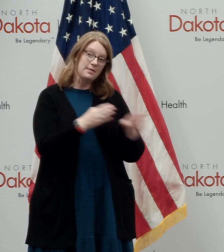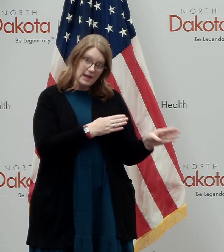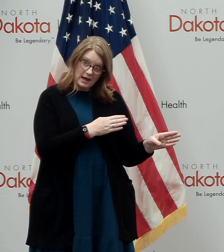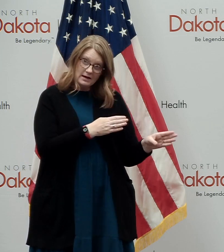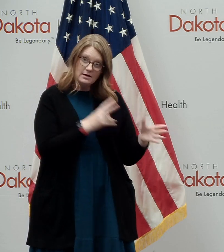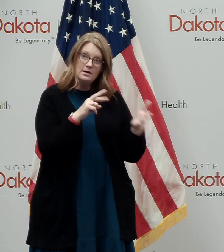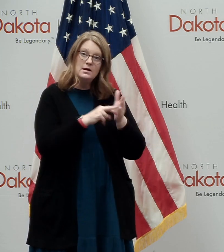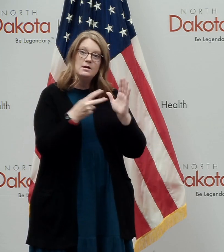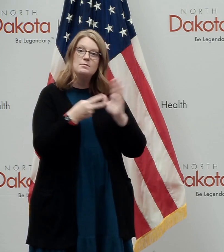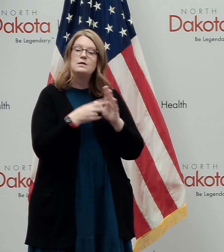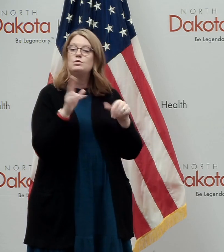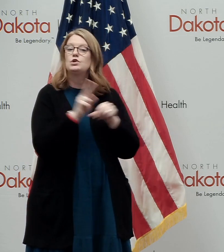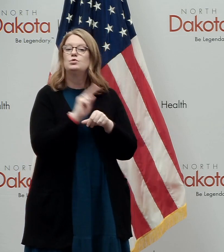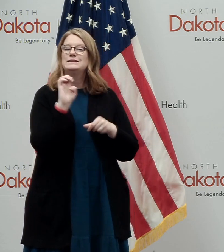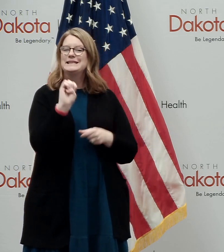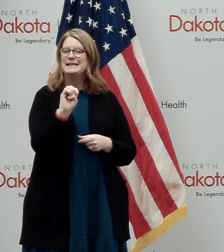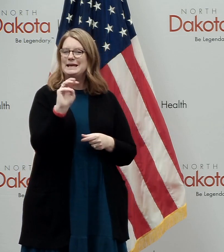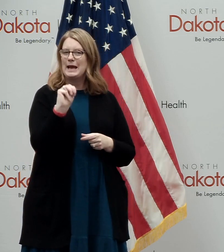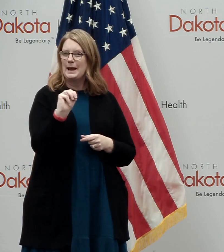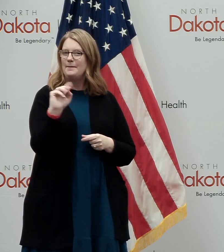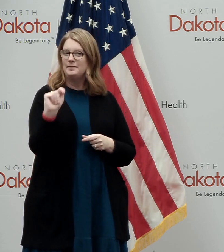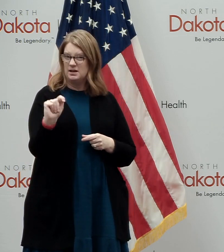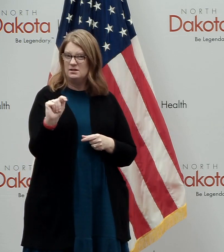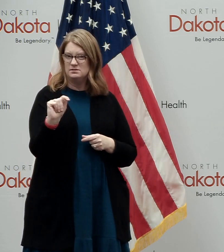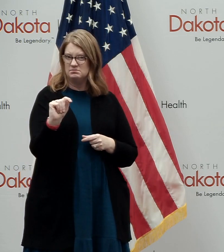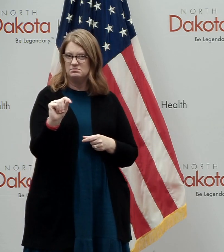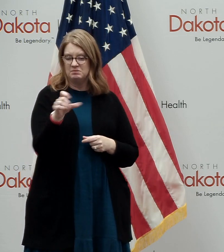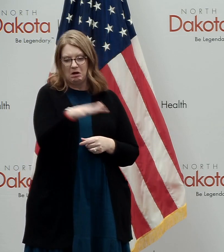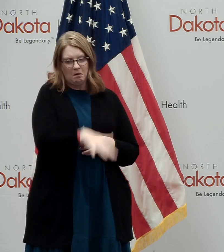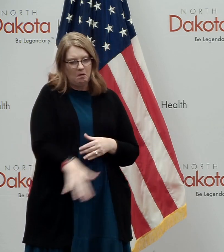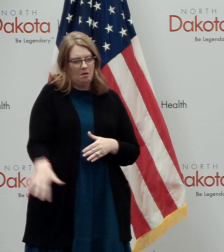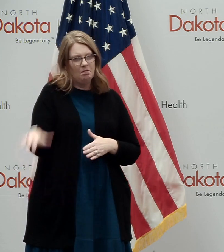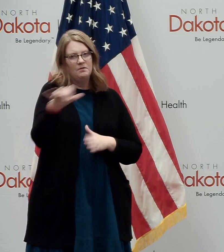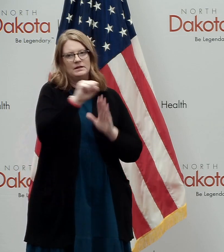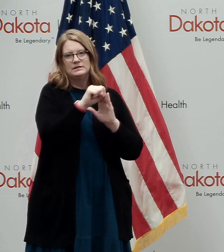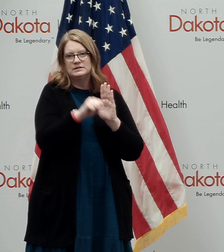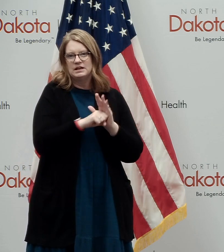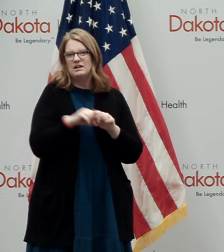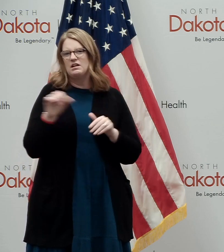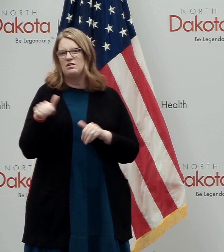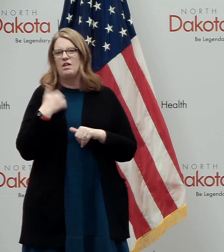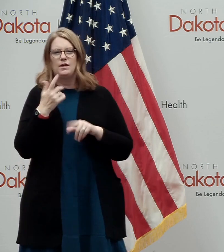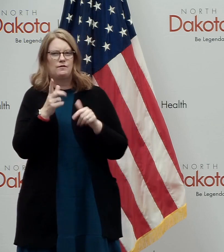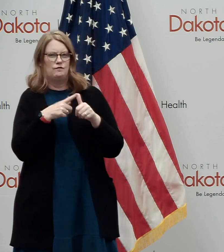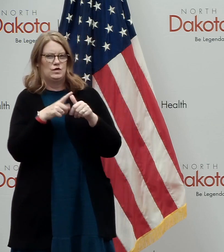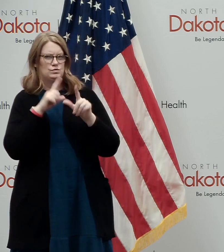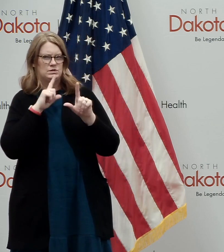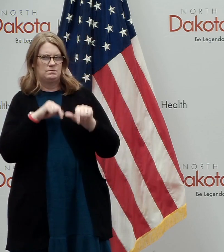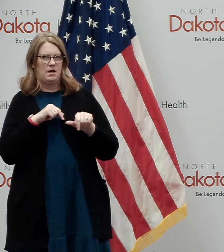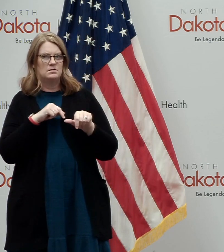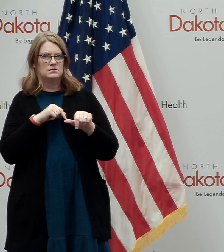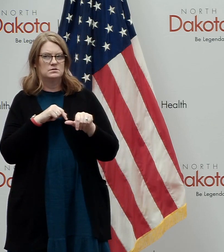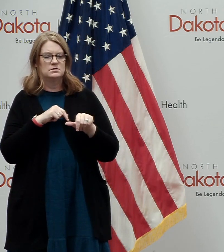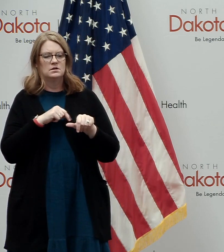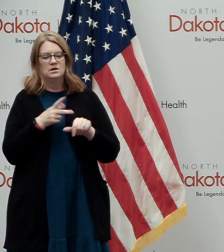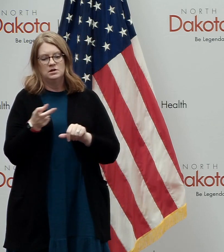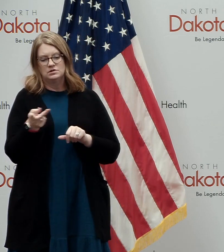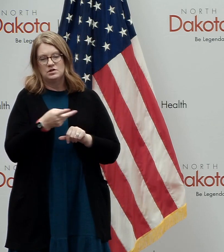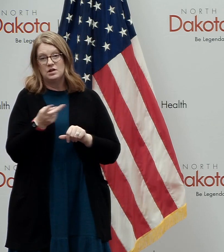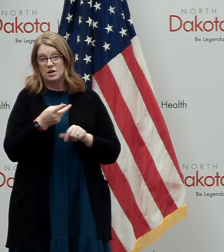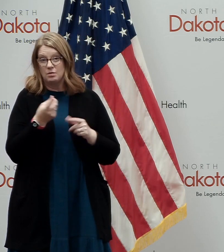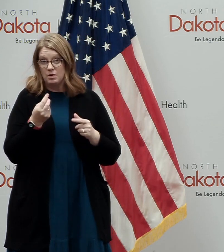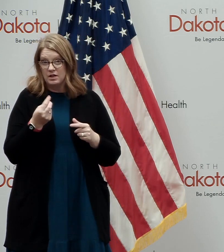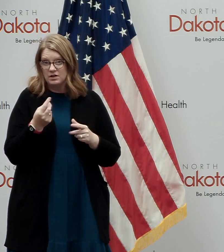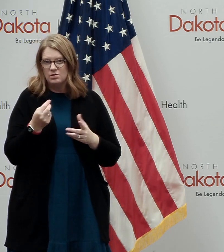to use EMTs statewide and other first responders to help conduct the collection of